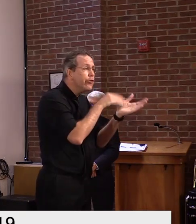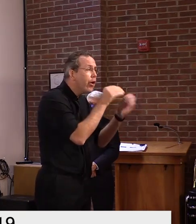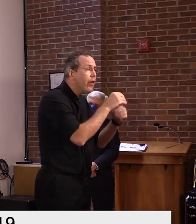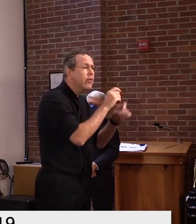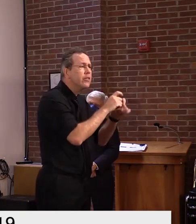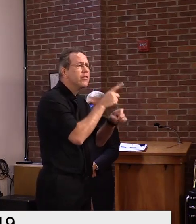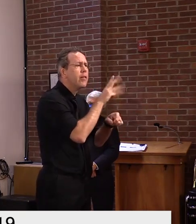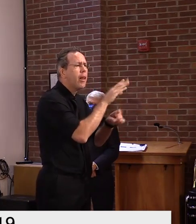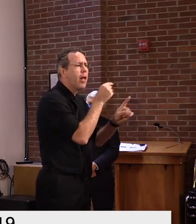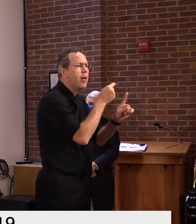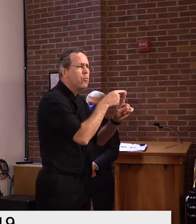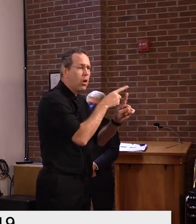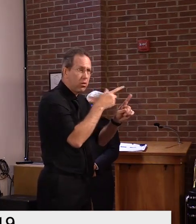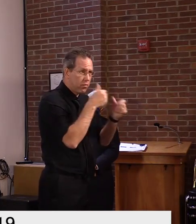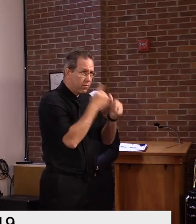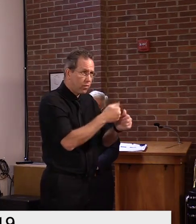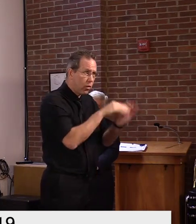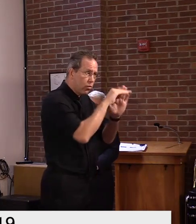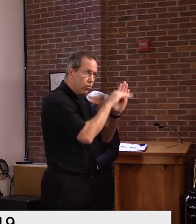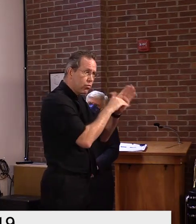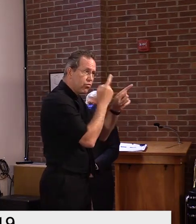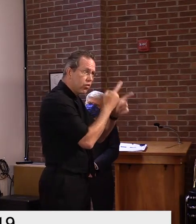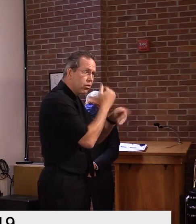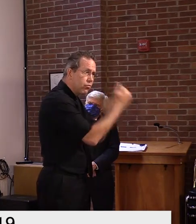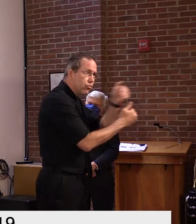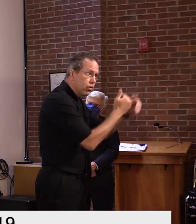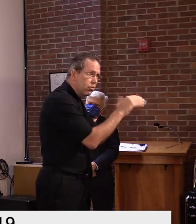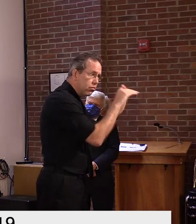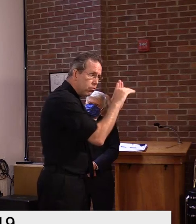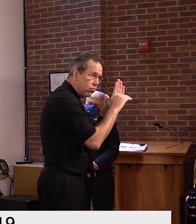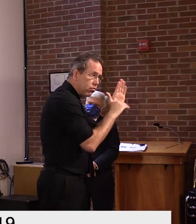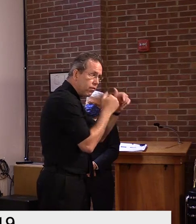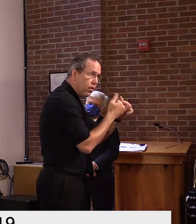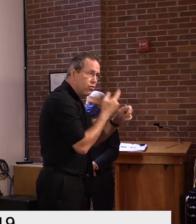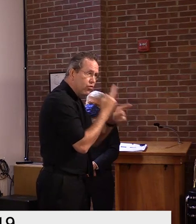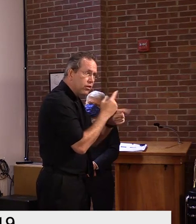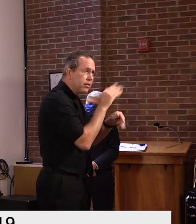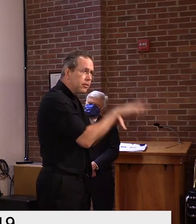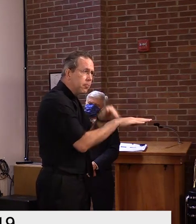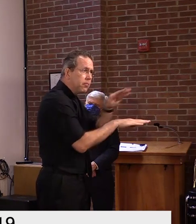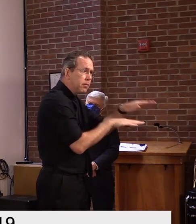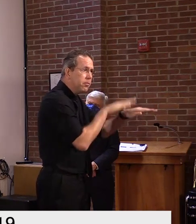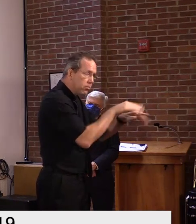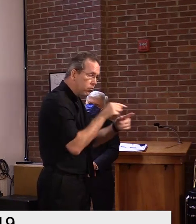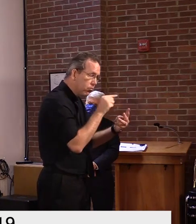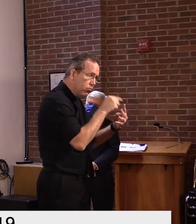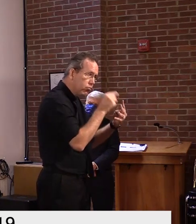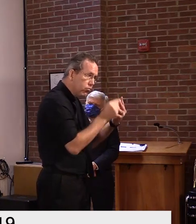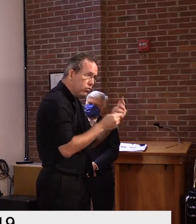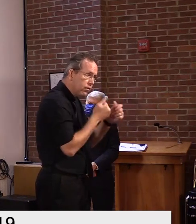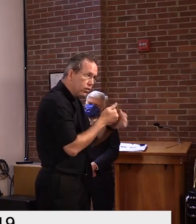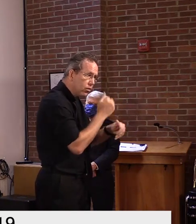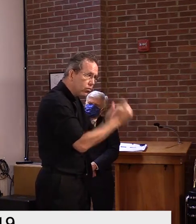recommendations in place and guidelines in place to perform the test? Was the instrument indeed